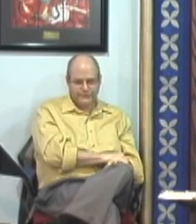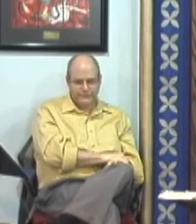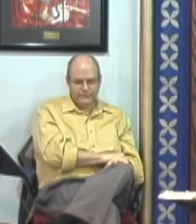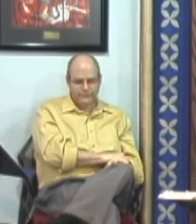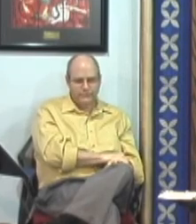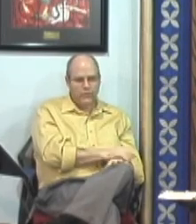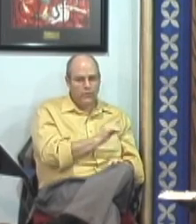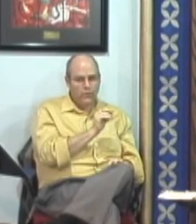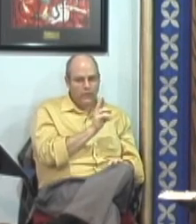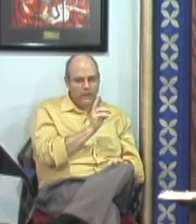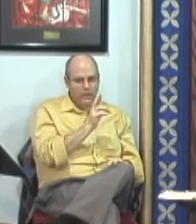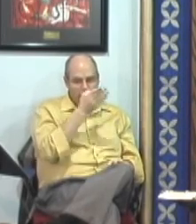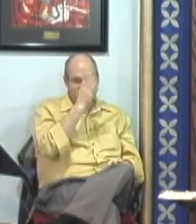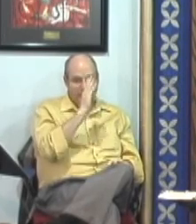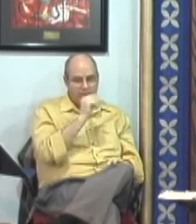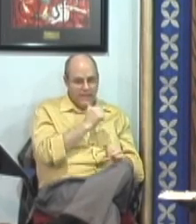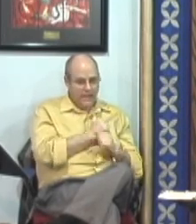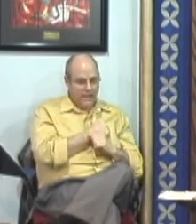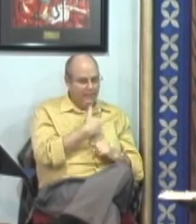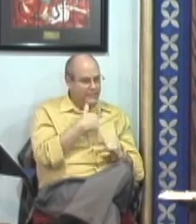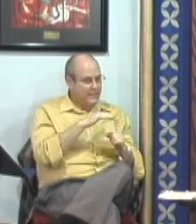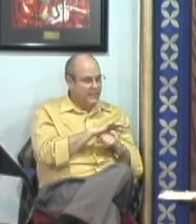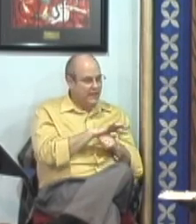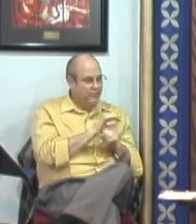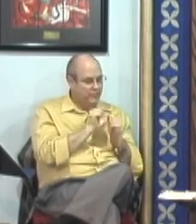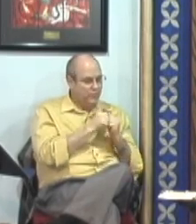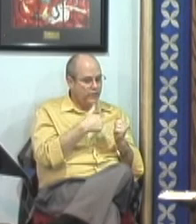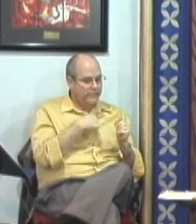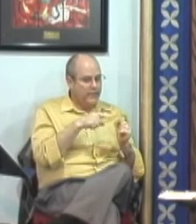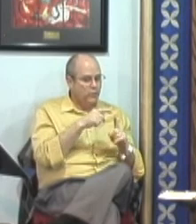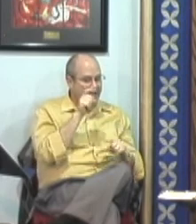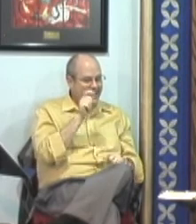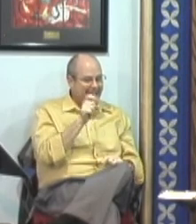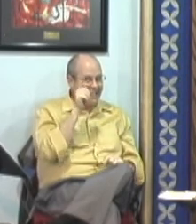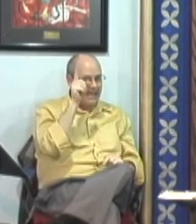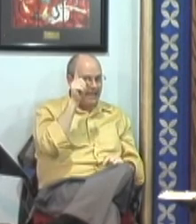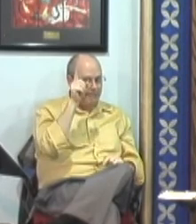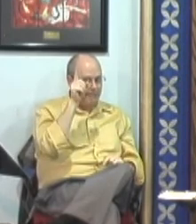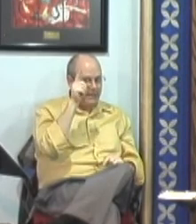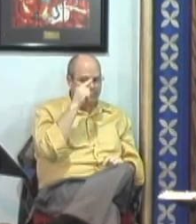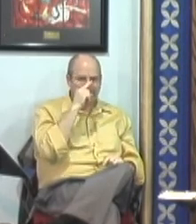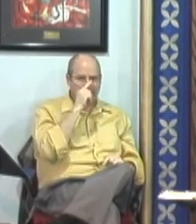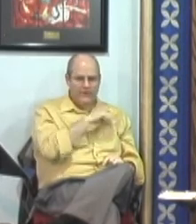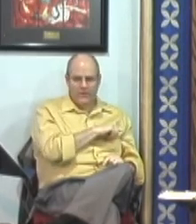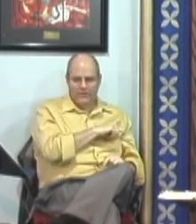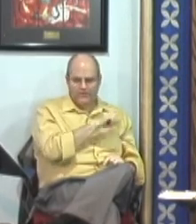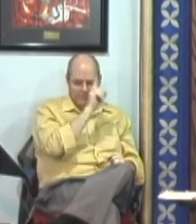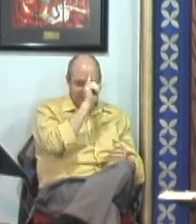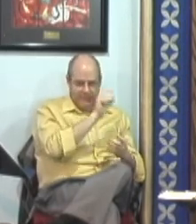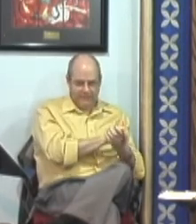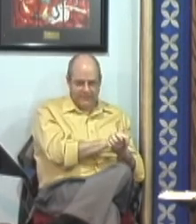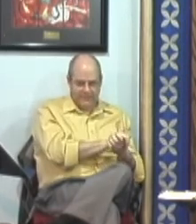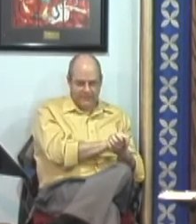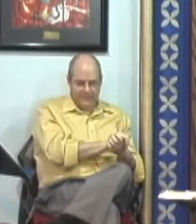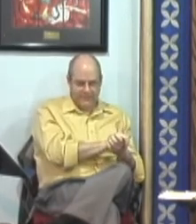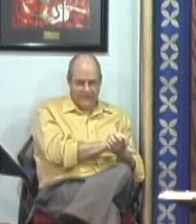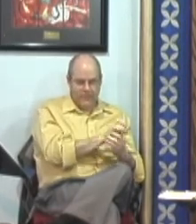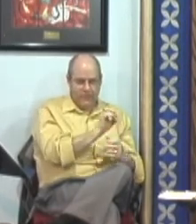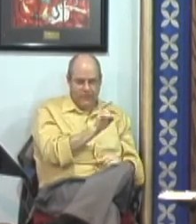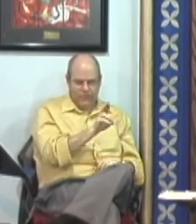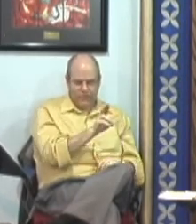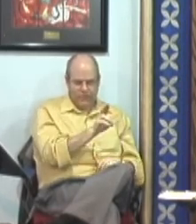Or how about this one? God doesn't love me enough to be with me when I need him. See, those are false beliefs.